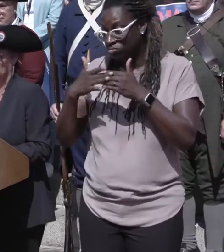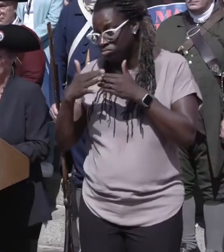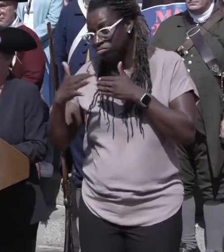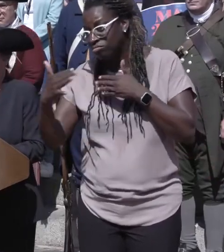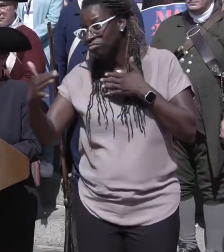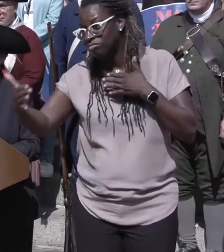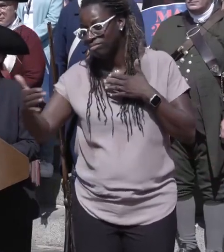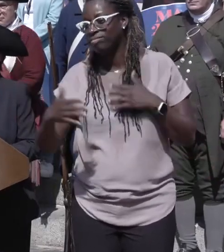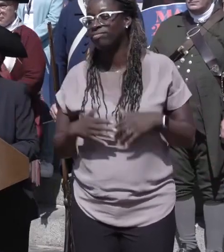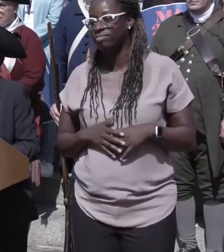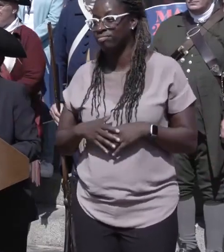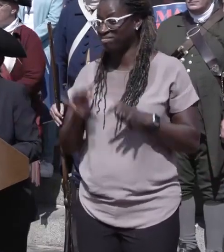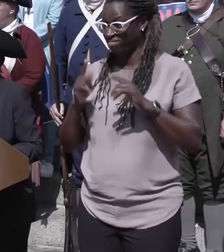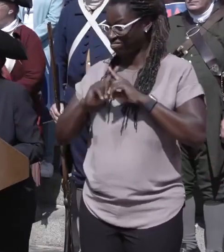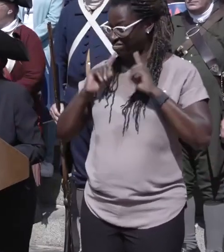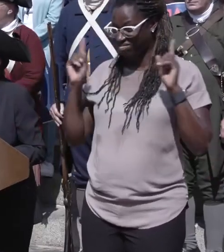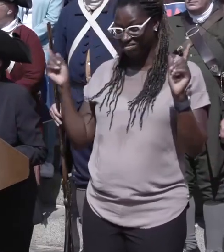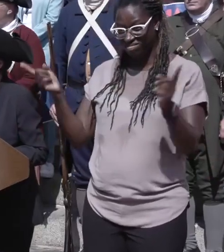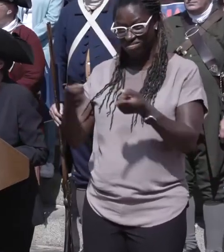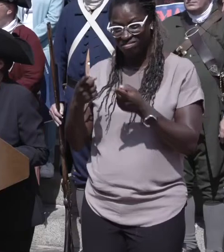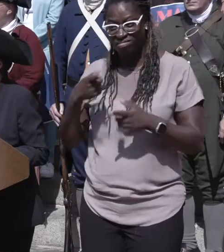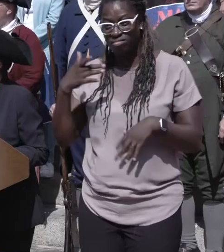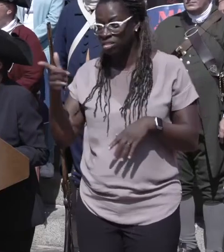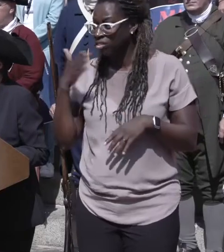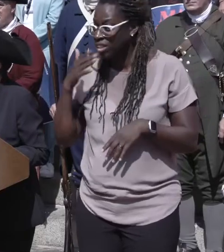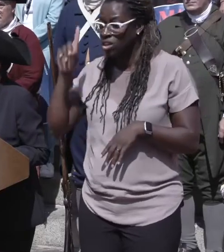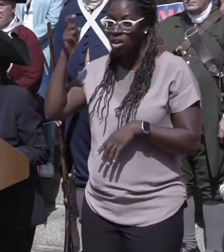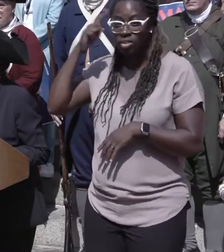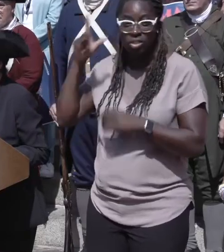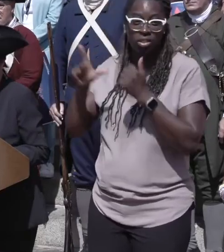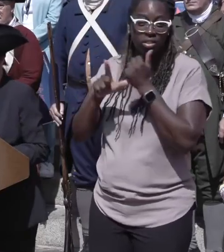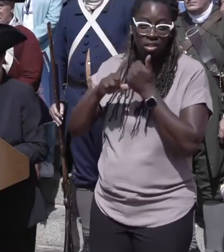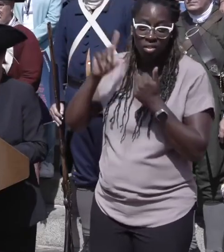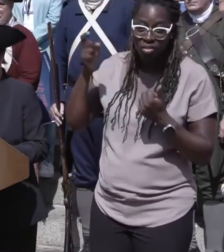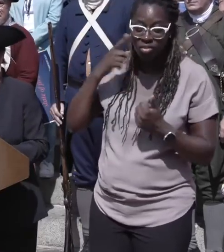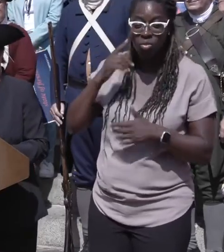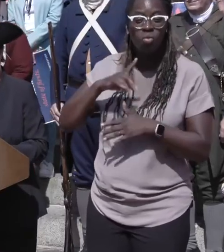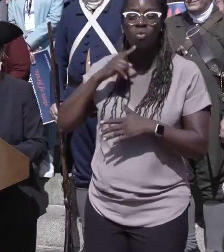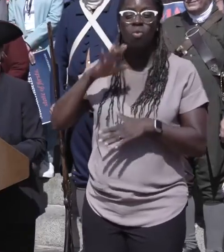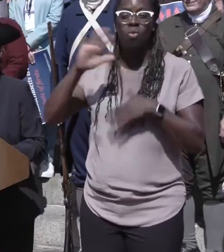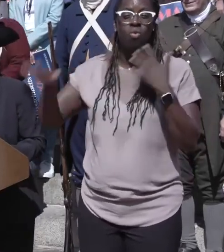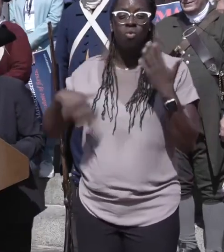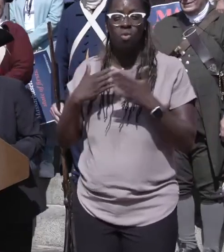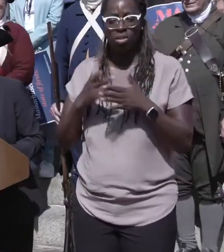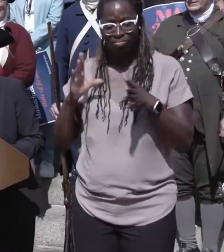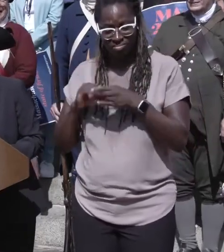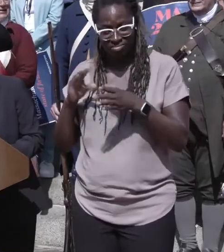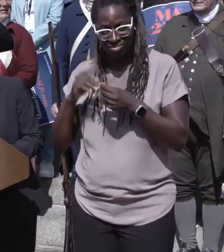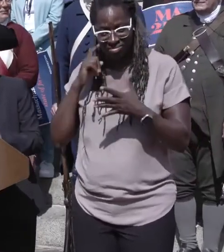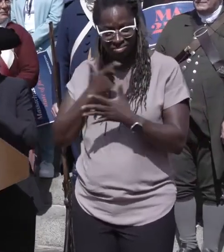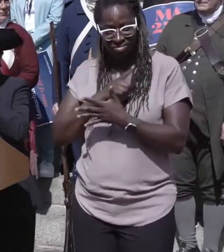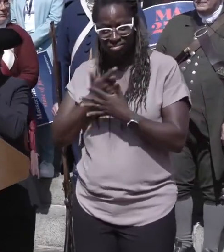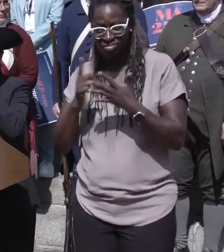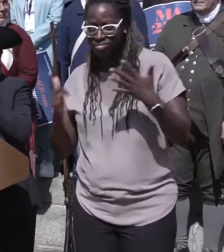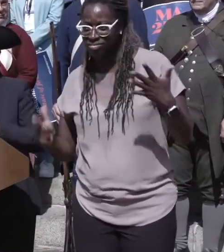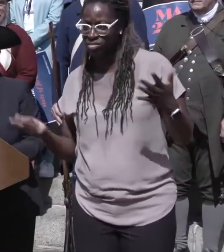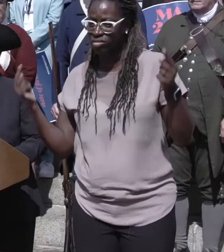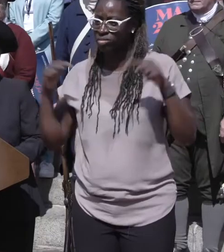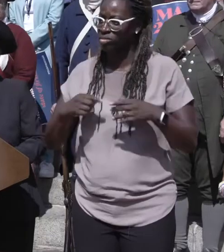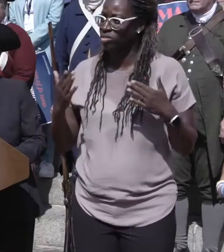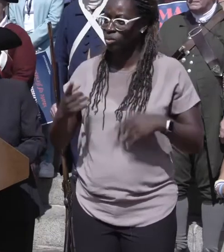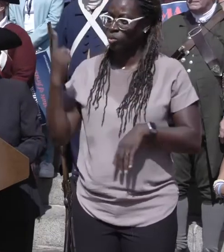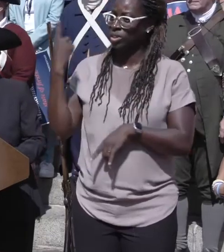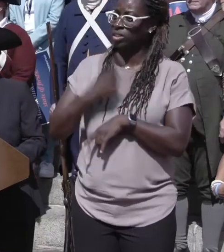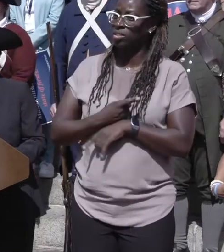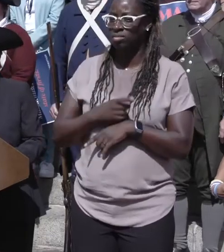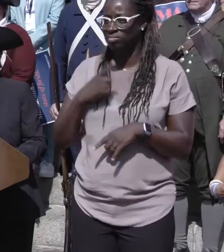Governor Driscoll, and myself can vouch you can make the trip across Massachusetts in a day. The House of Representatives has